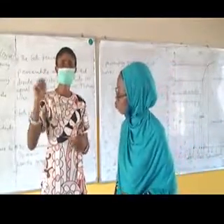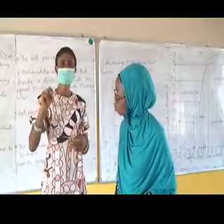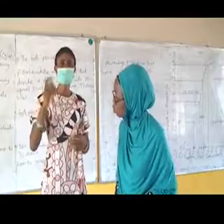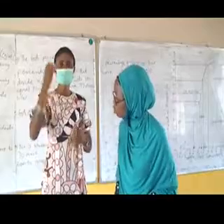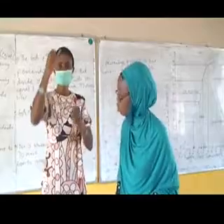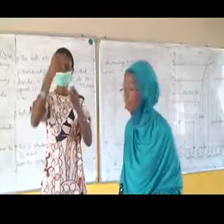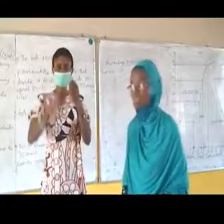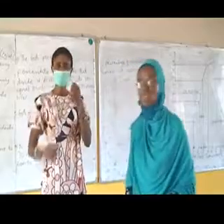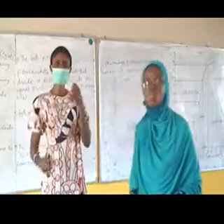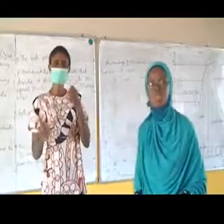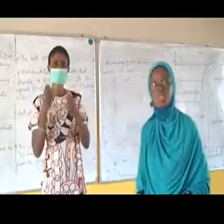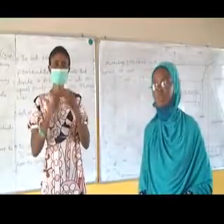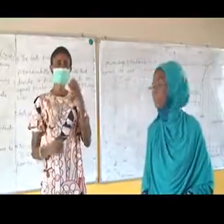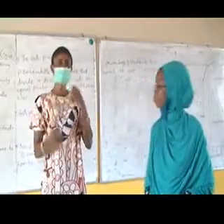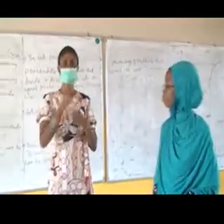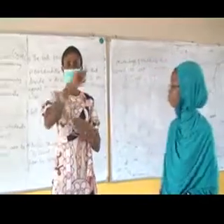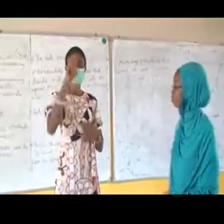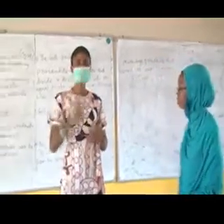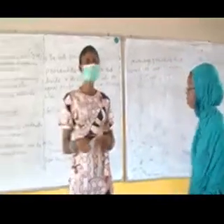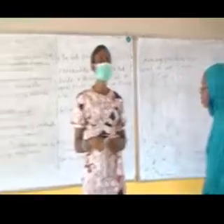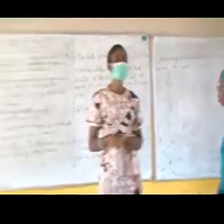last but not the least question.